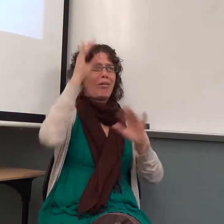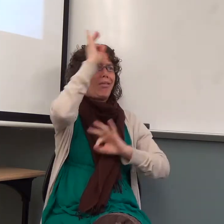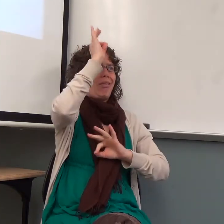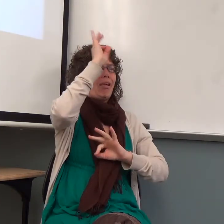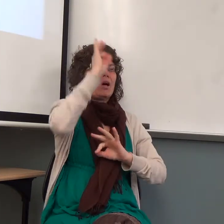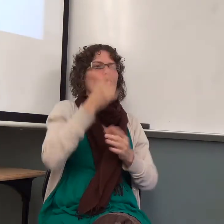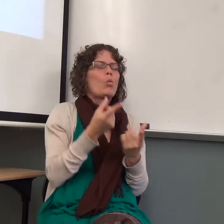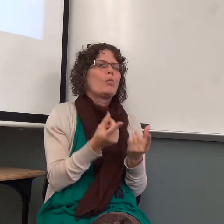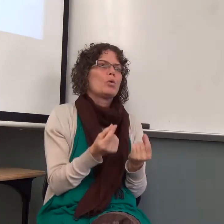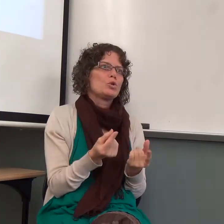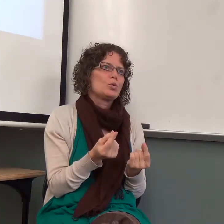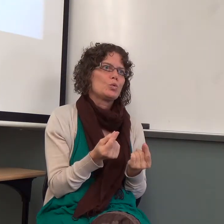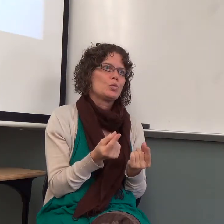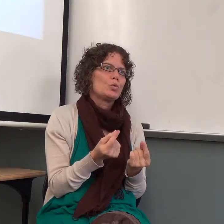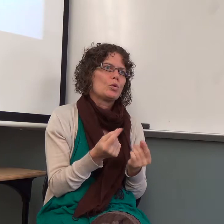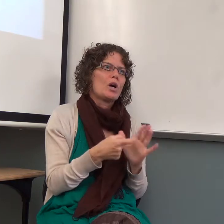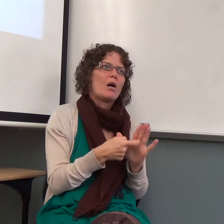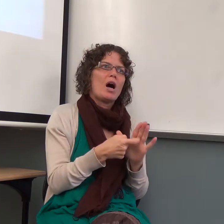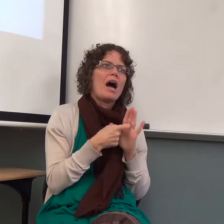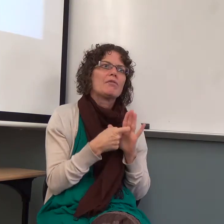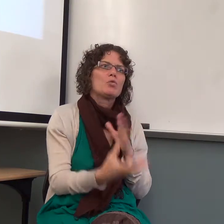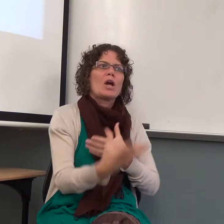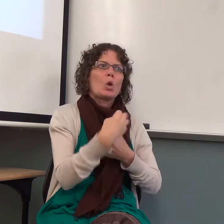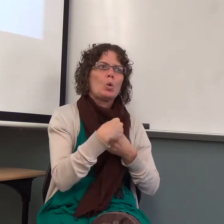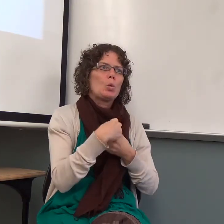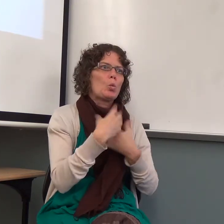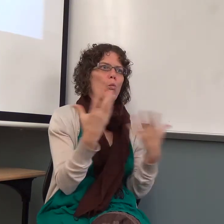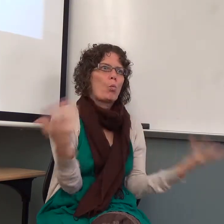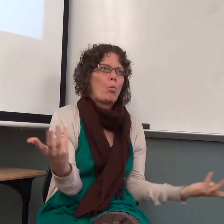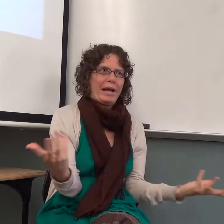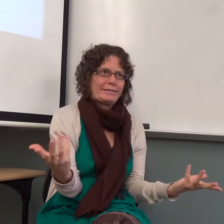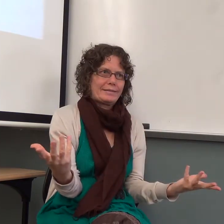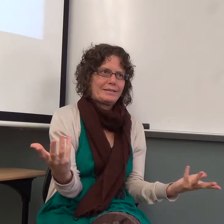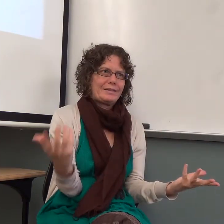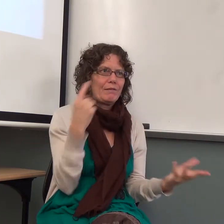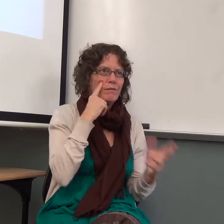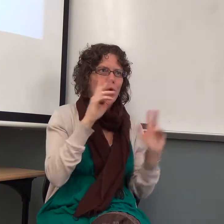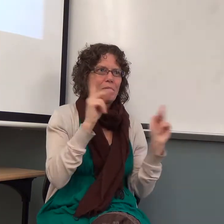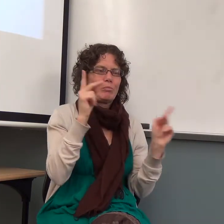do? What would you have to include in that paper in order for people to understand your points?